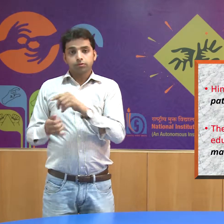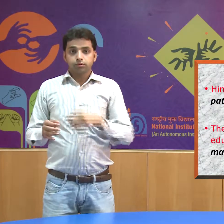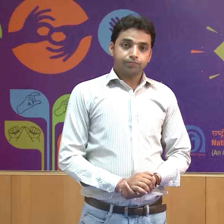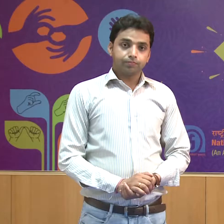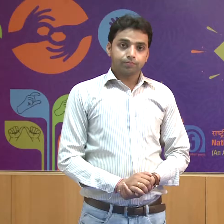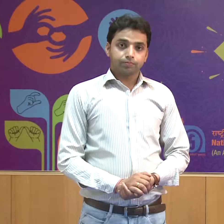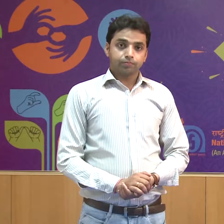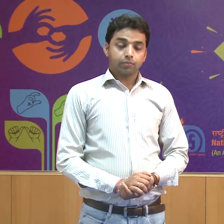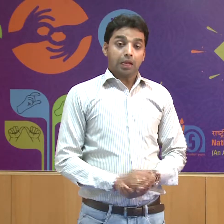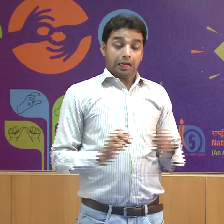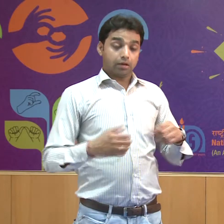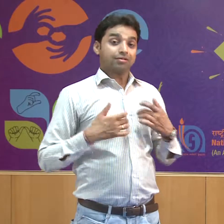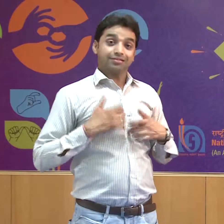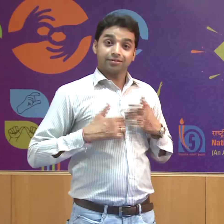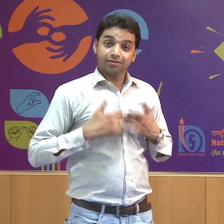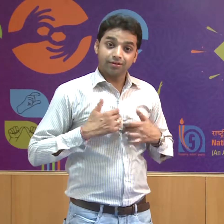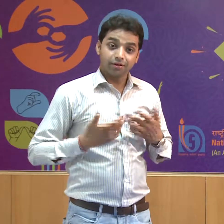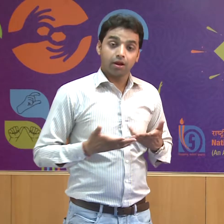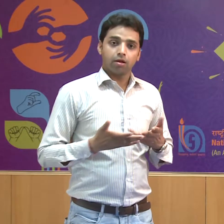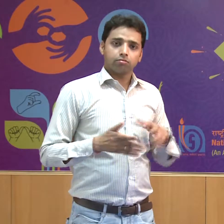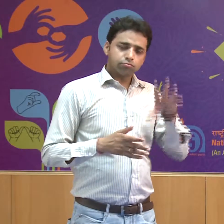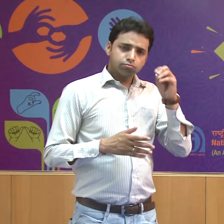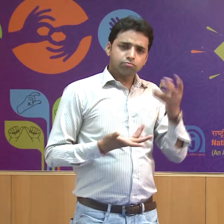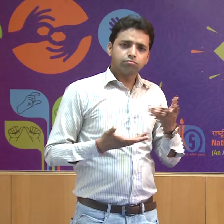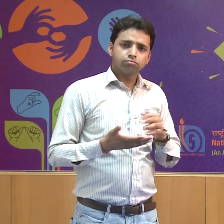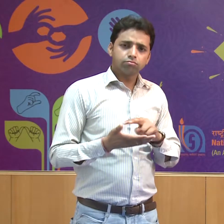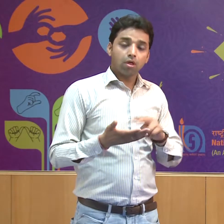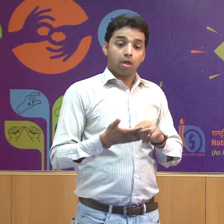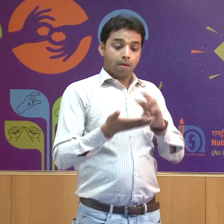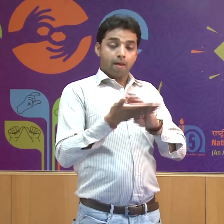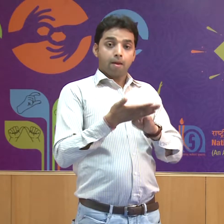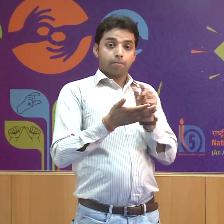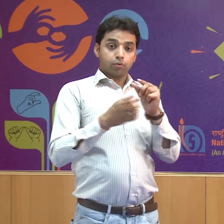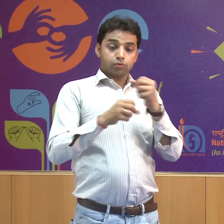It is interesting to note the Mughal emperor